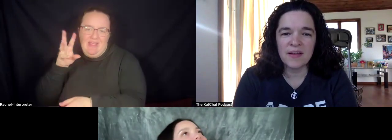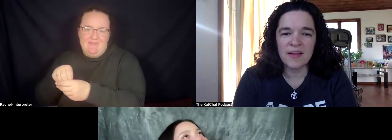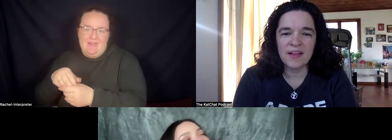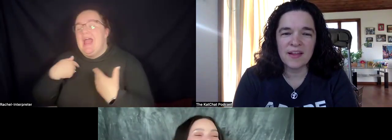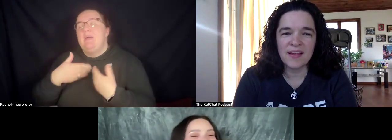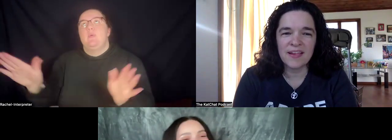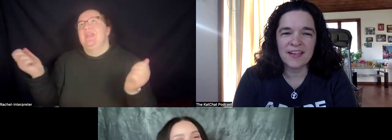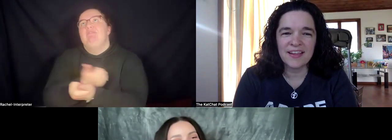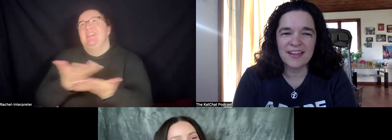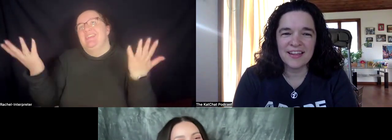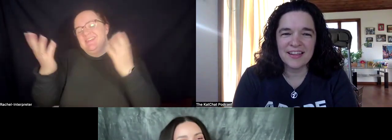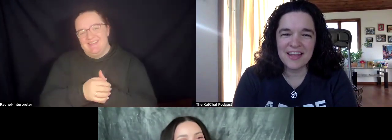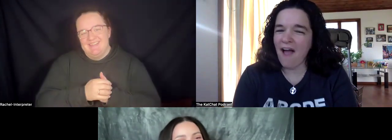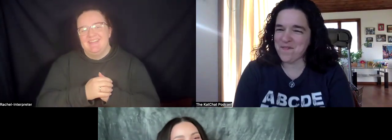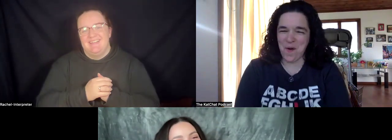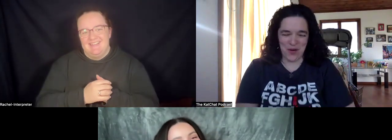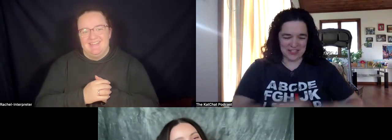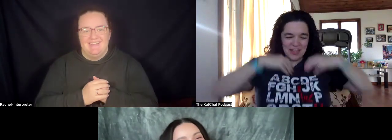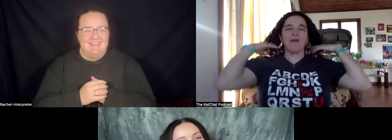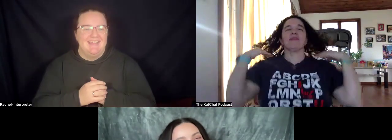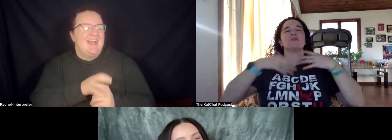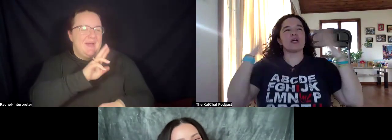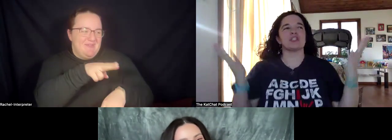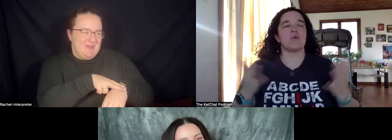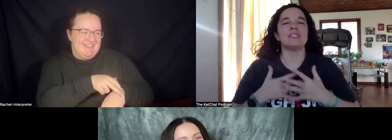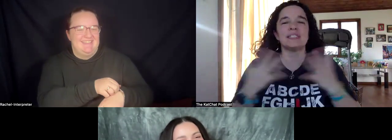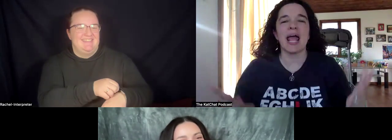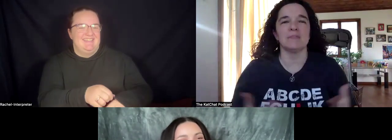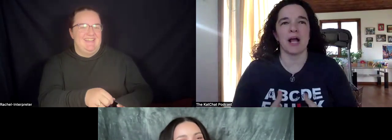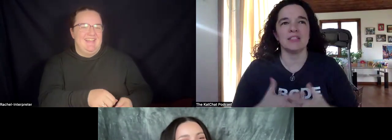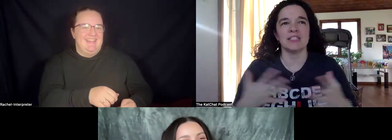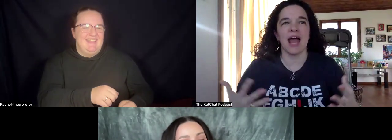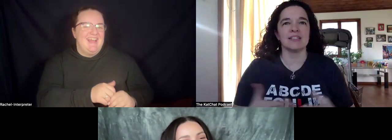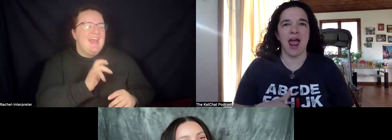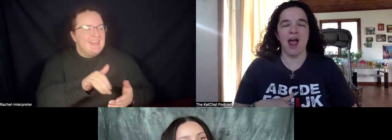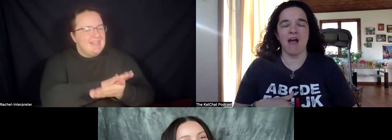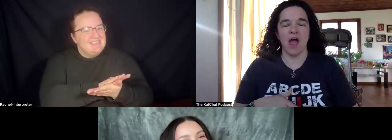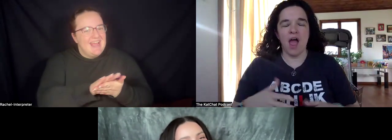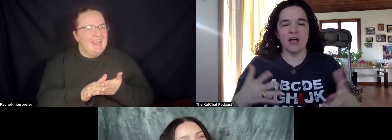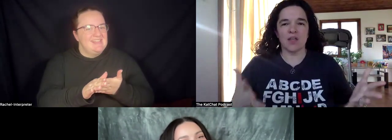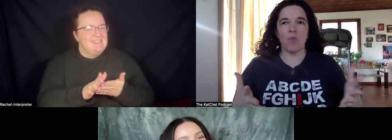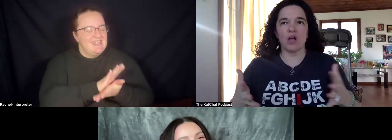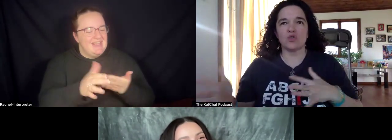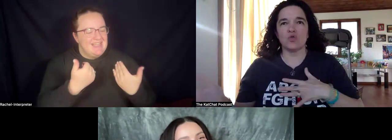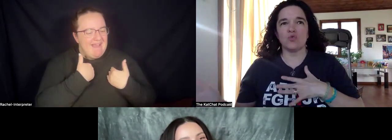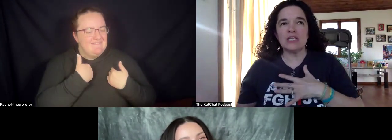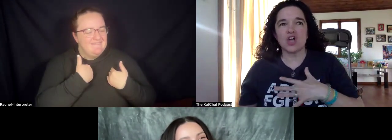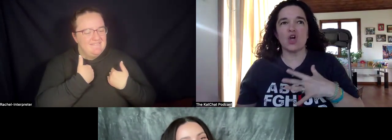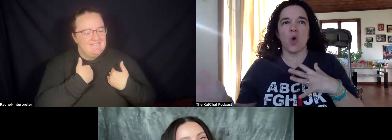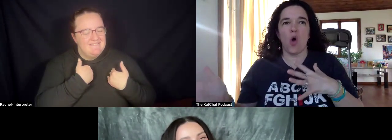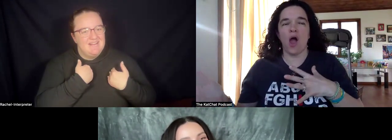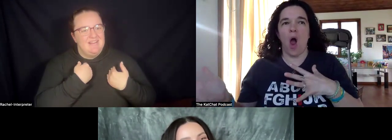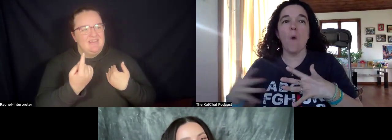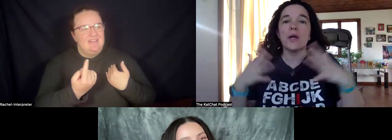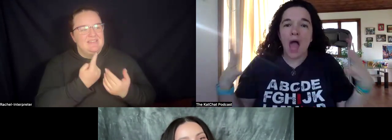to it all. Of course, that was nice because it's nice to have someone to